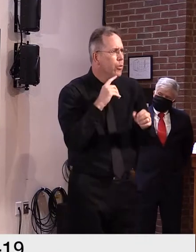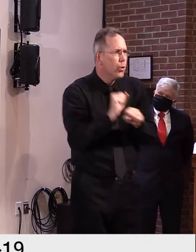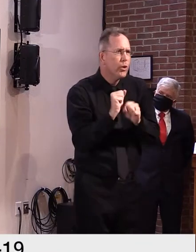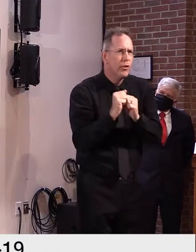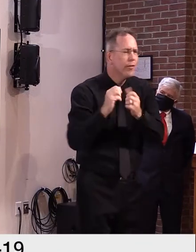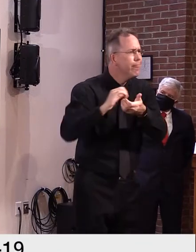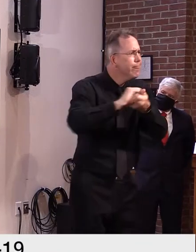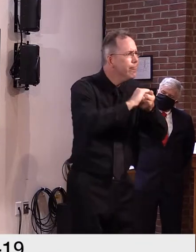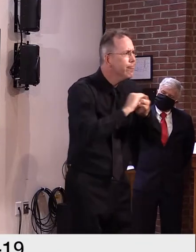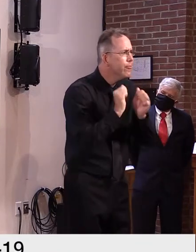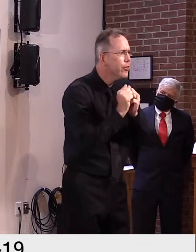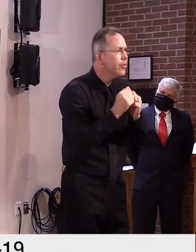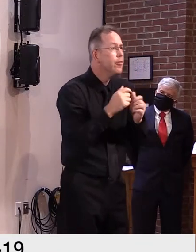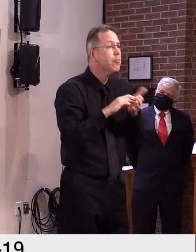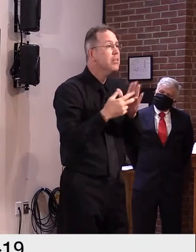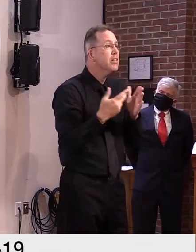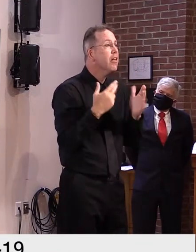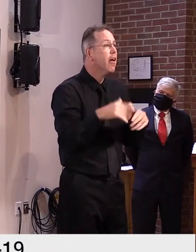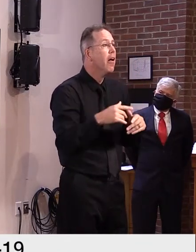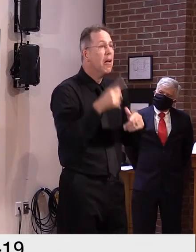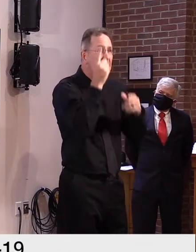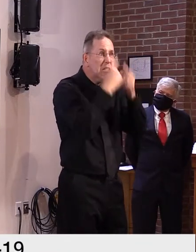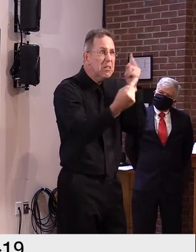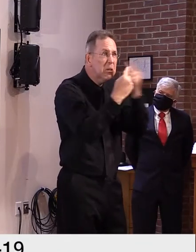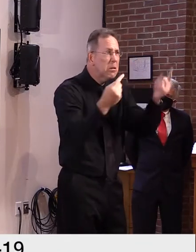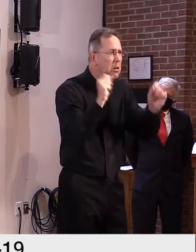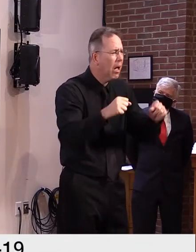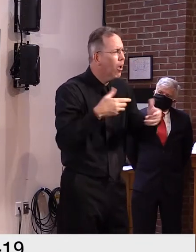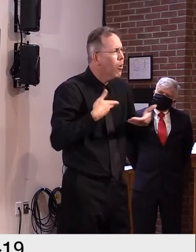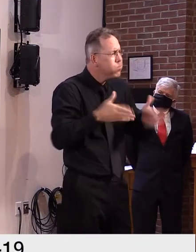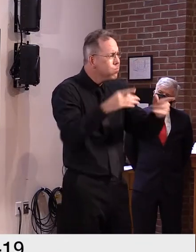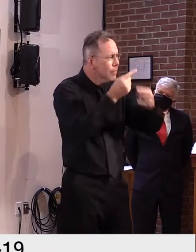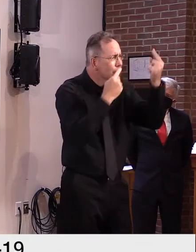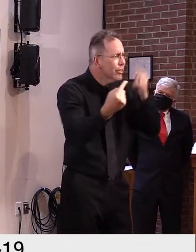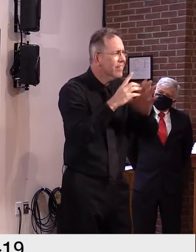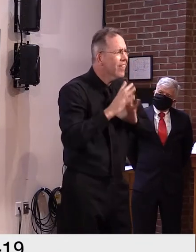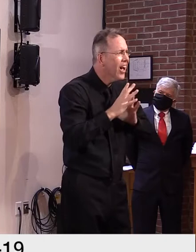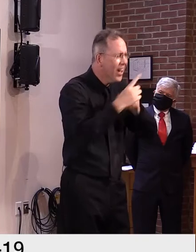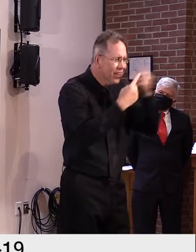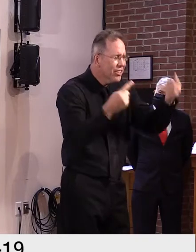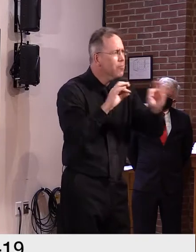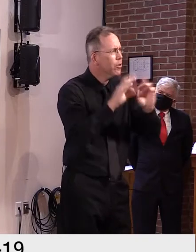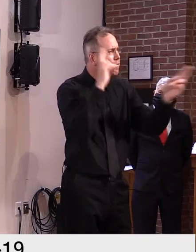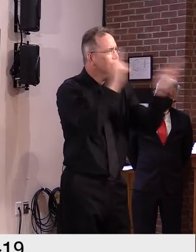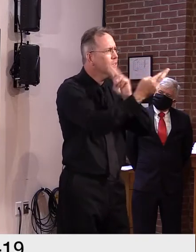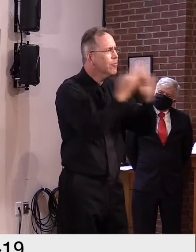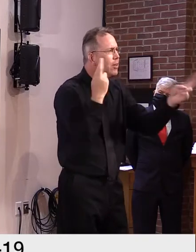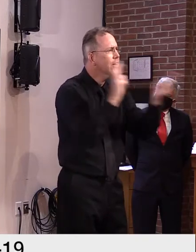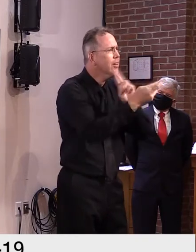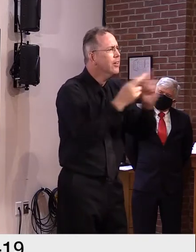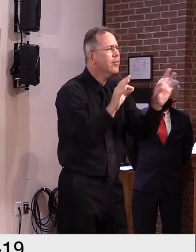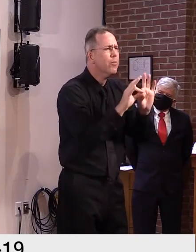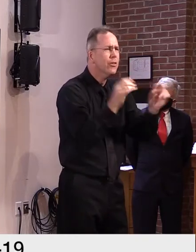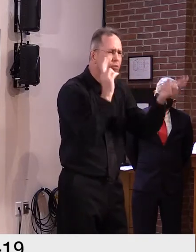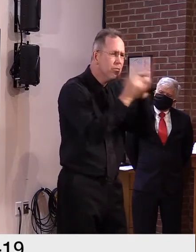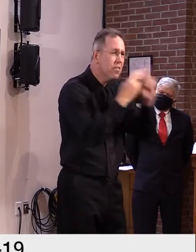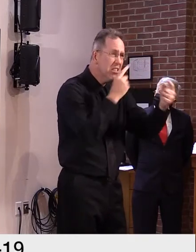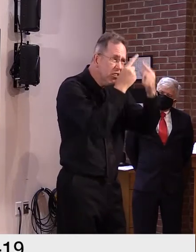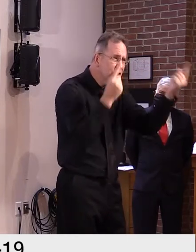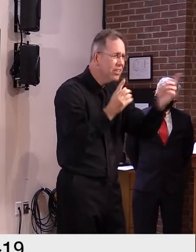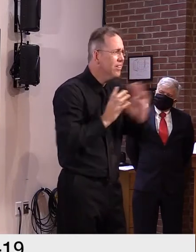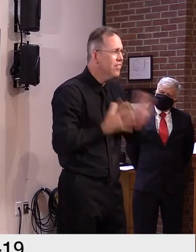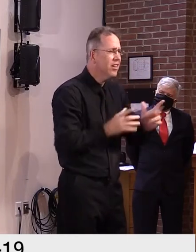don't disagree, but it does mean that we do so civilly and respectfully. There's a way to affect